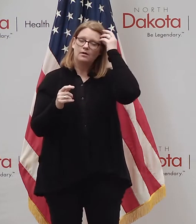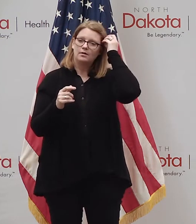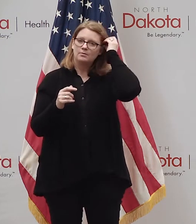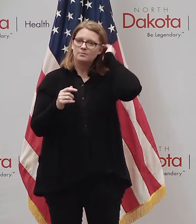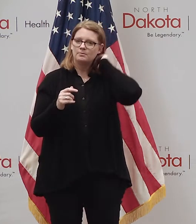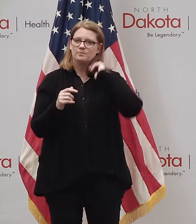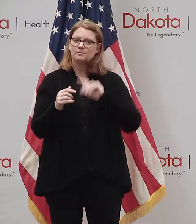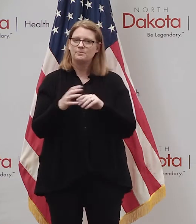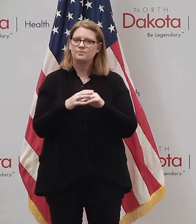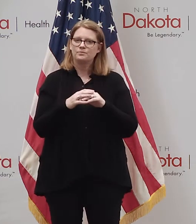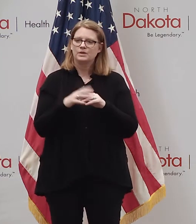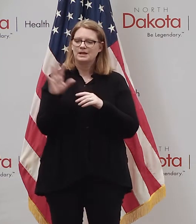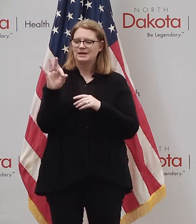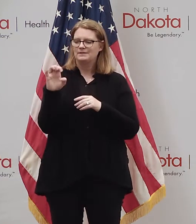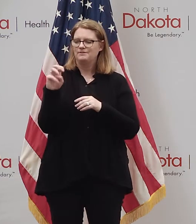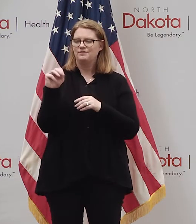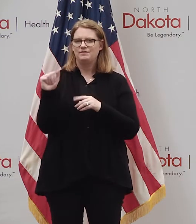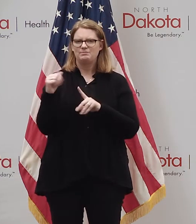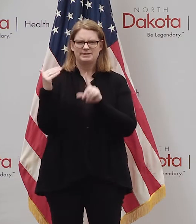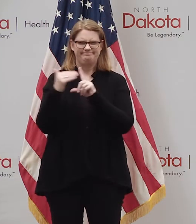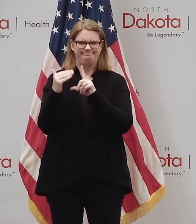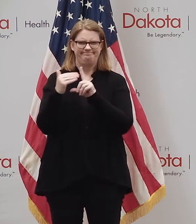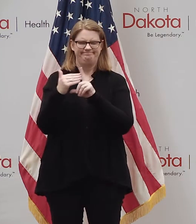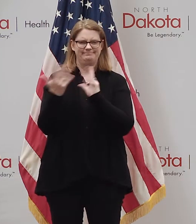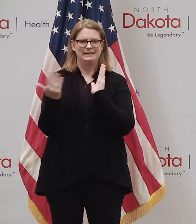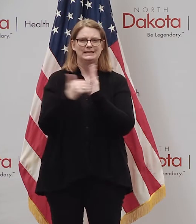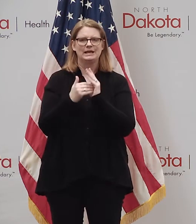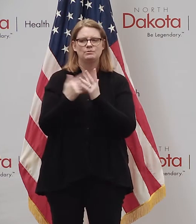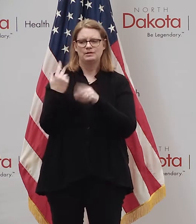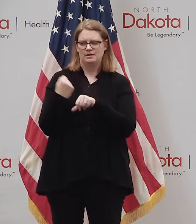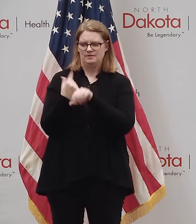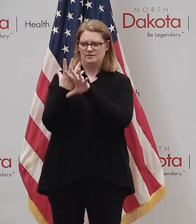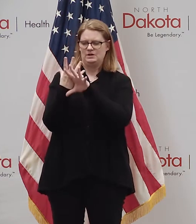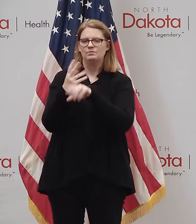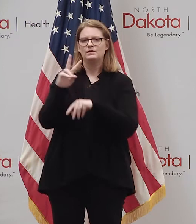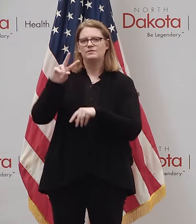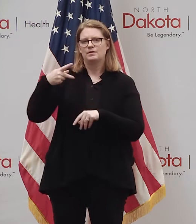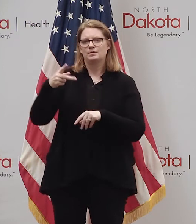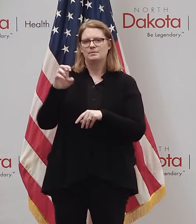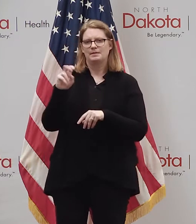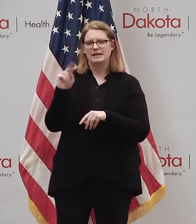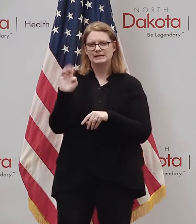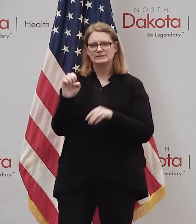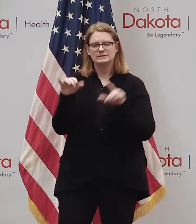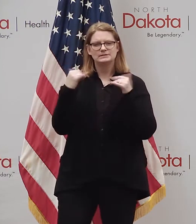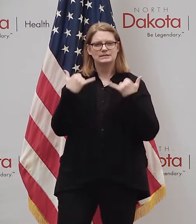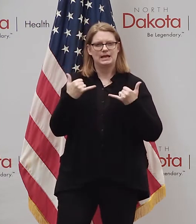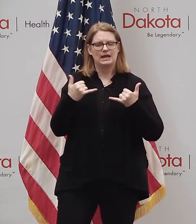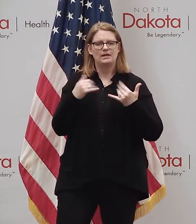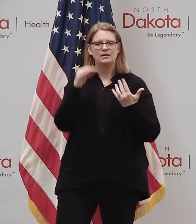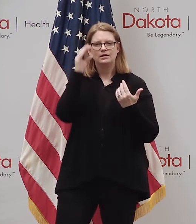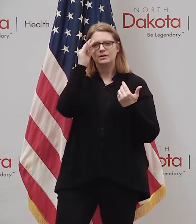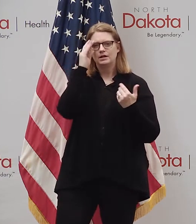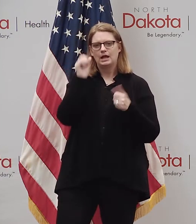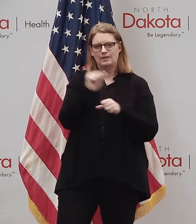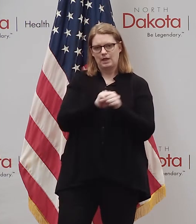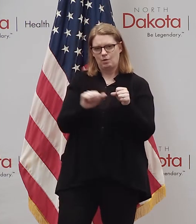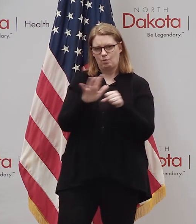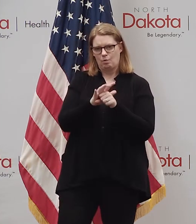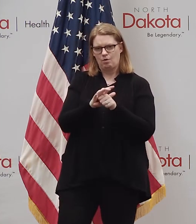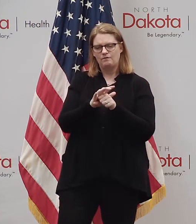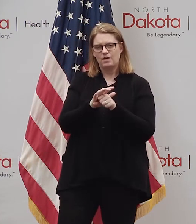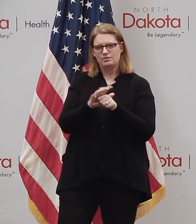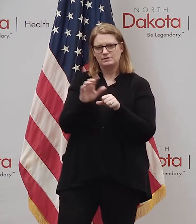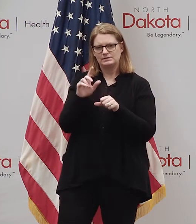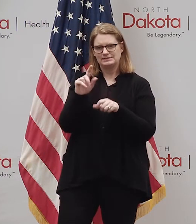of that again by FEMA on our video conference with the Vice President Pence today and the coronavirus task